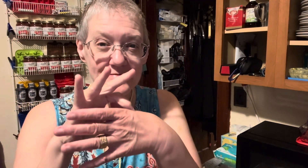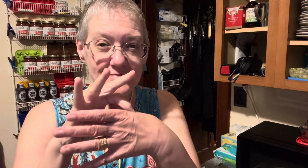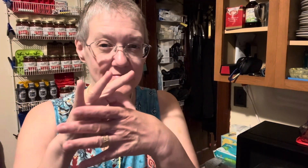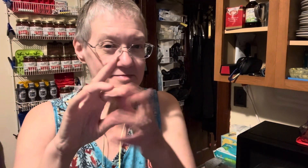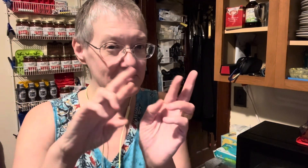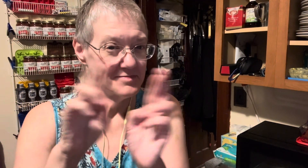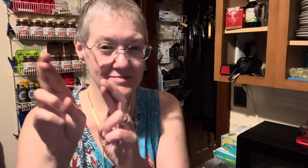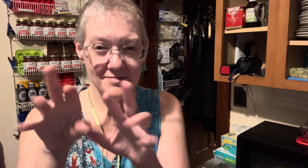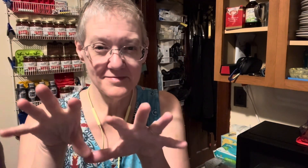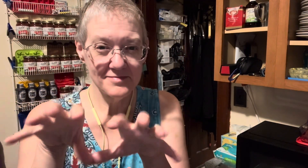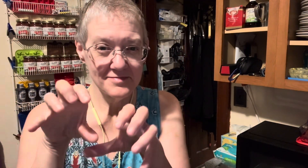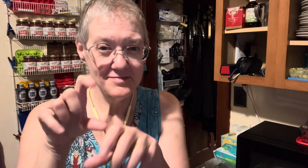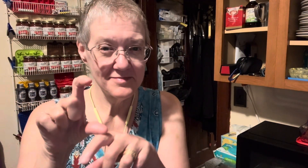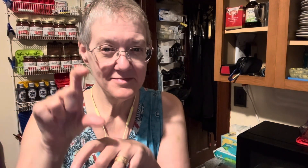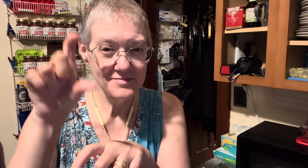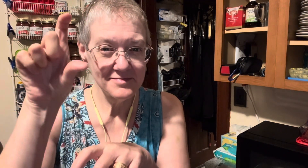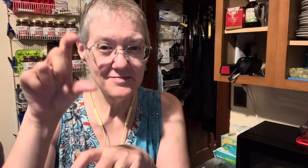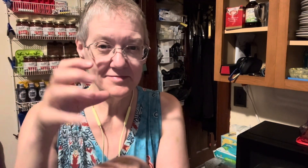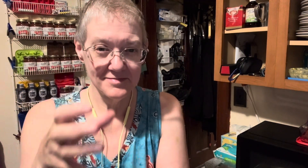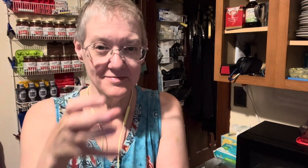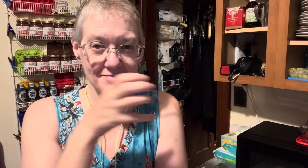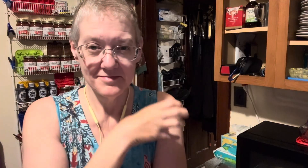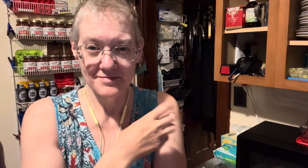Taco meat is ready to go in our freezer.